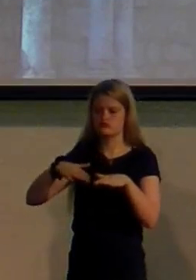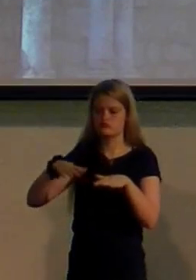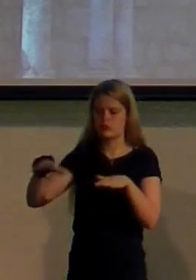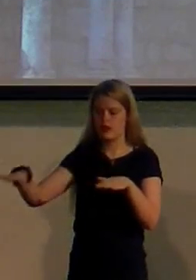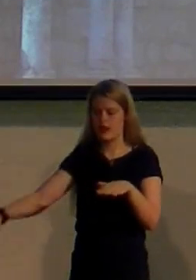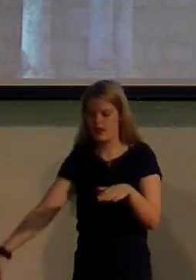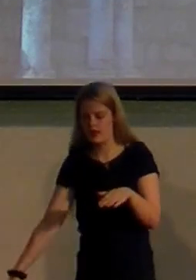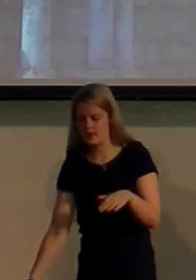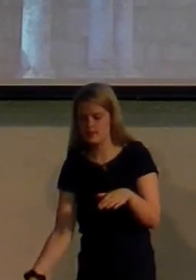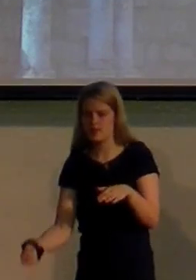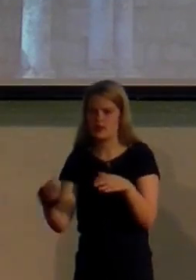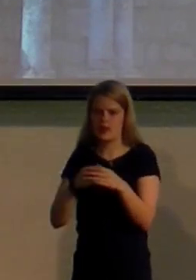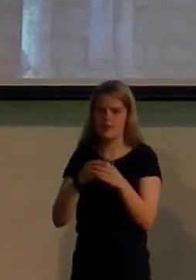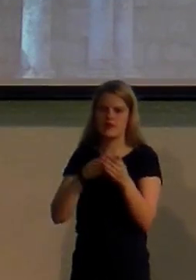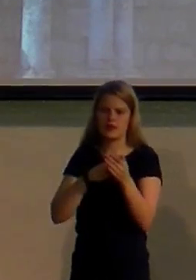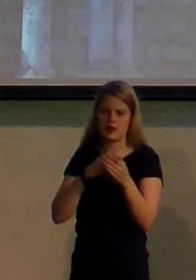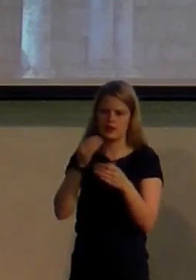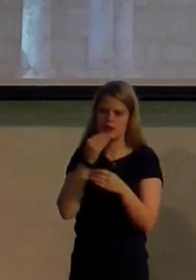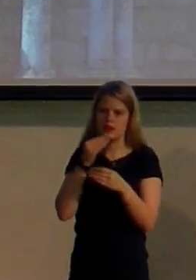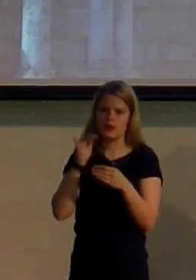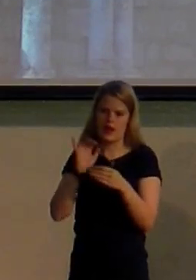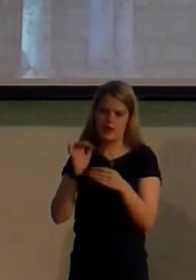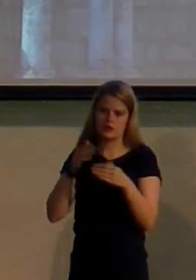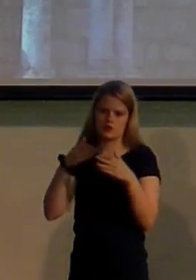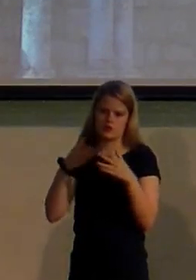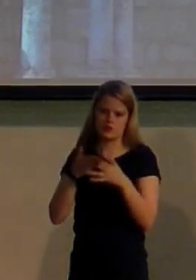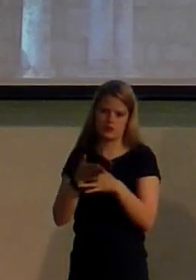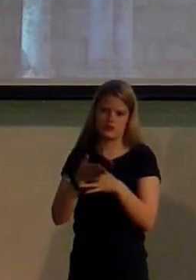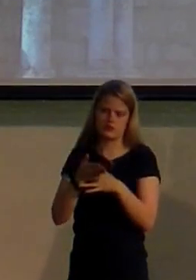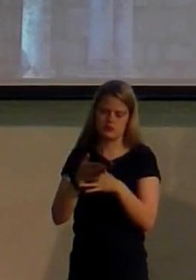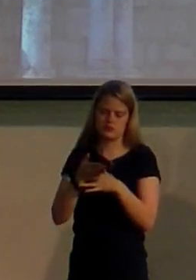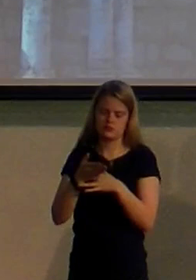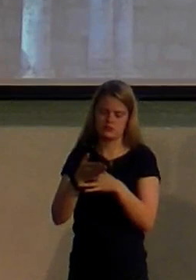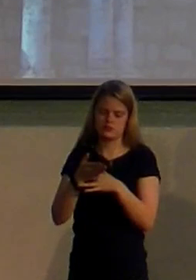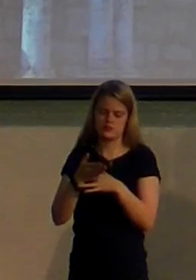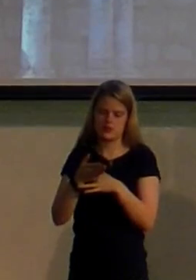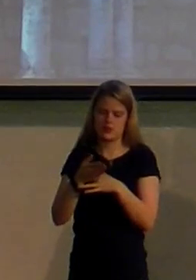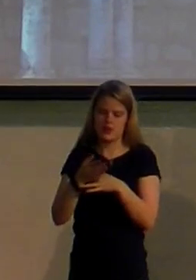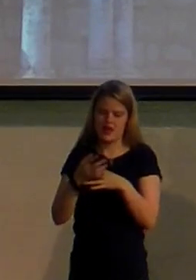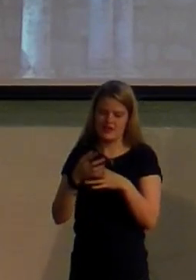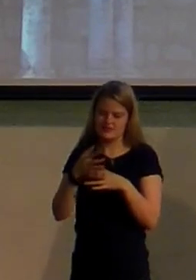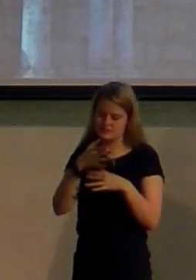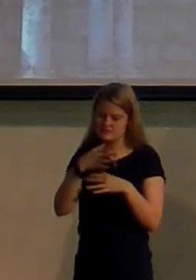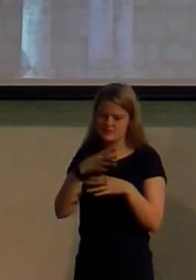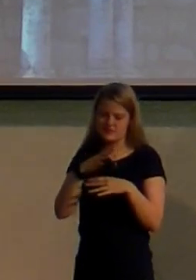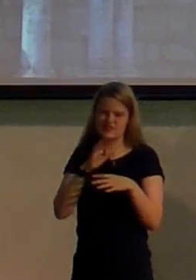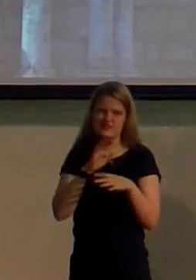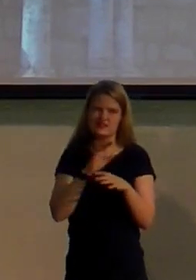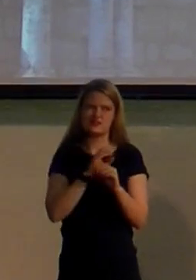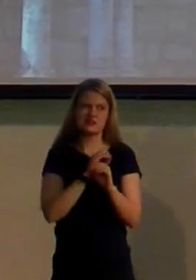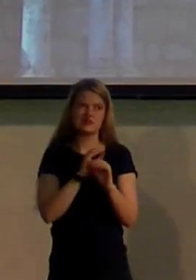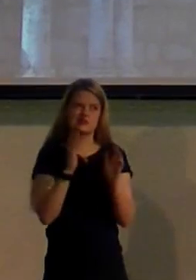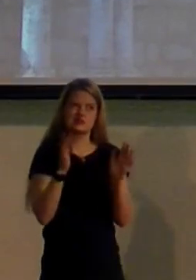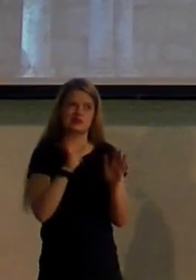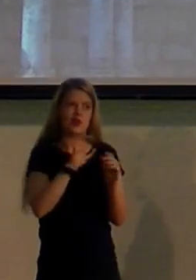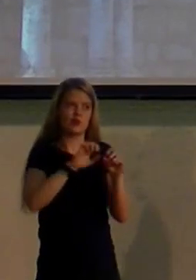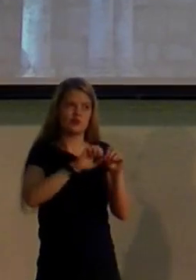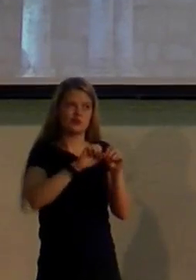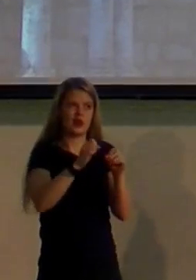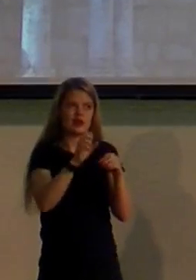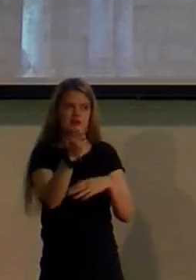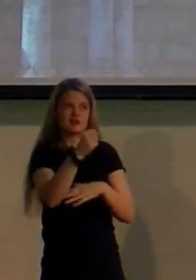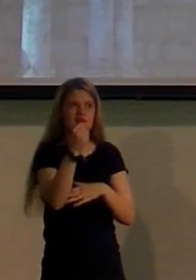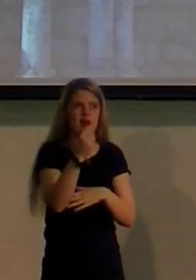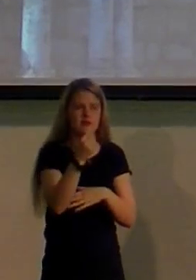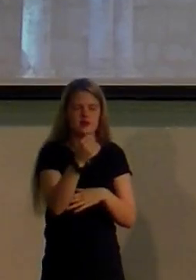way. But they say, well, you're breaking the Sabbath. Jesus' disciples and Jesus